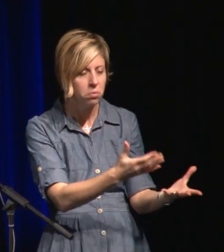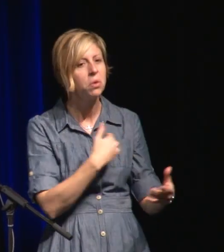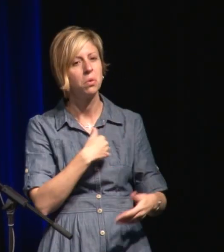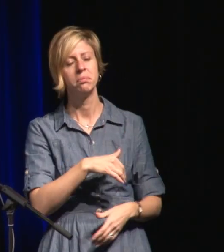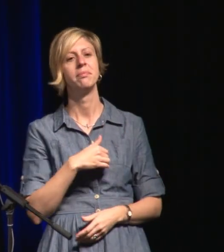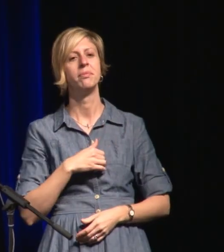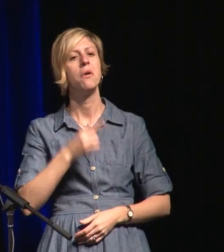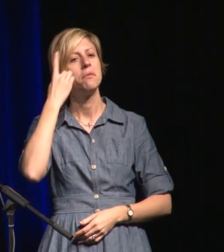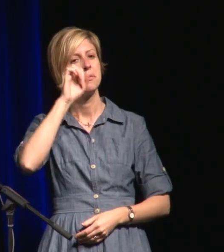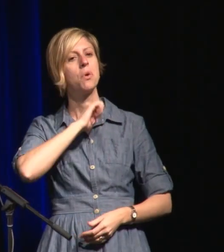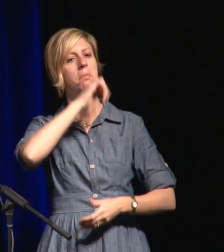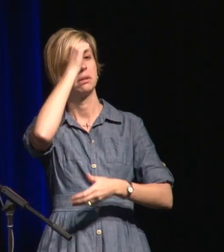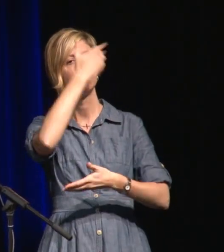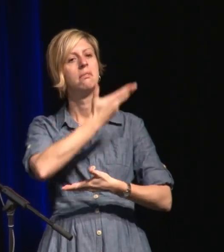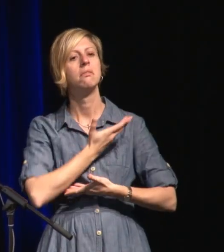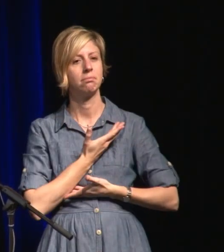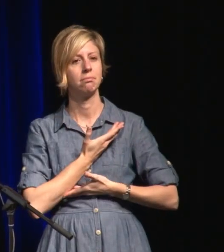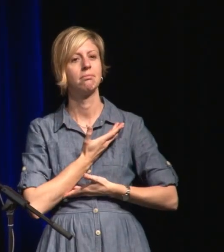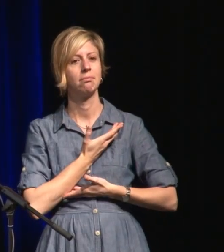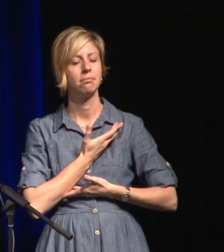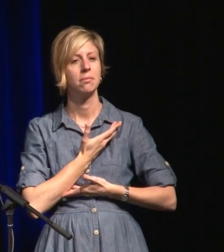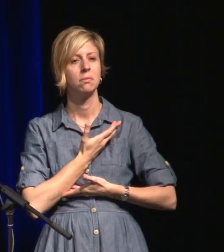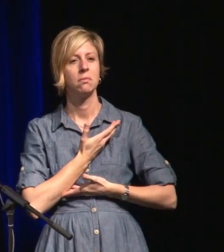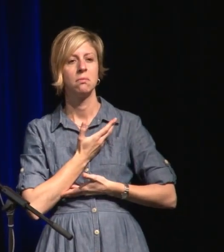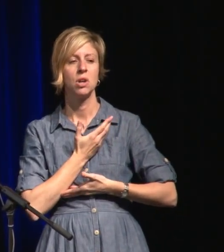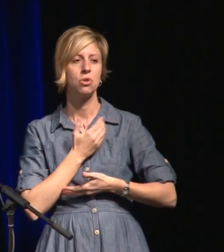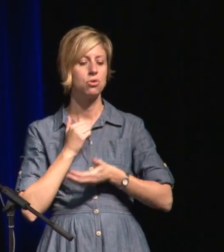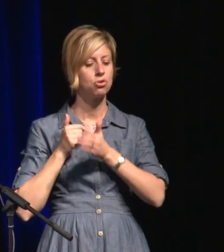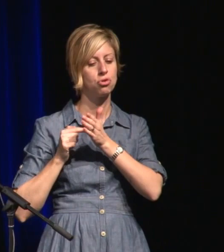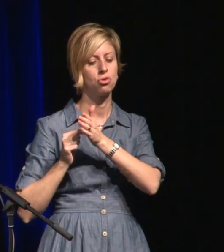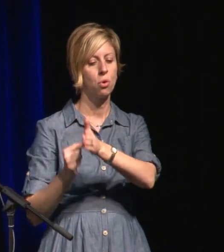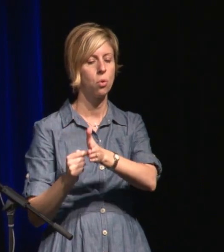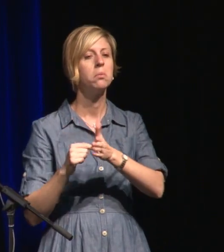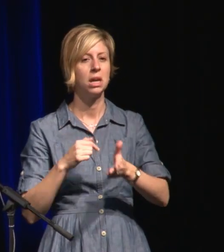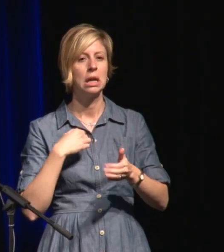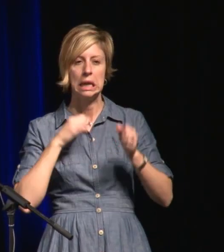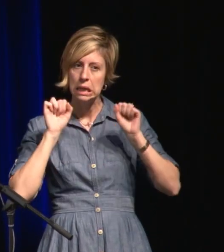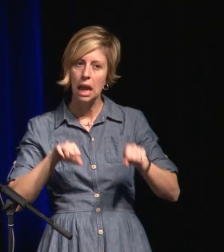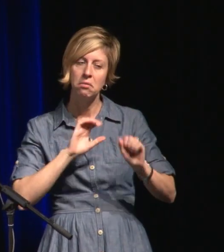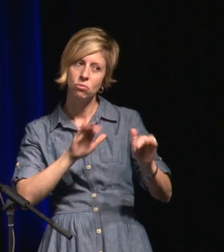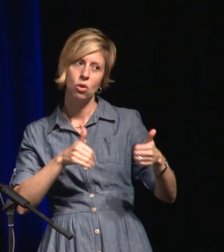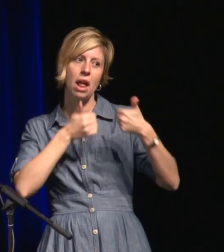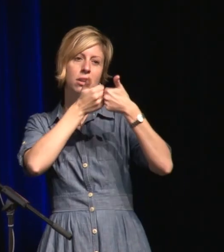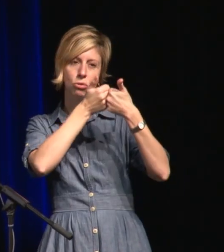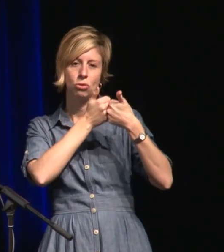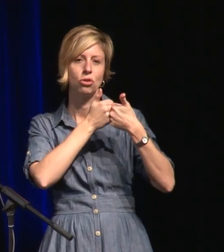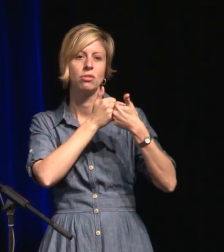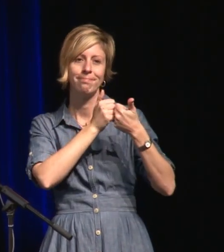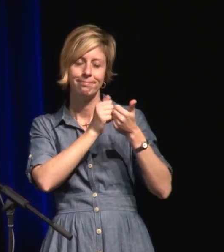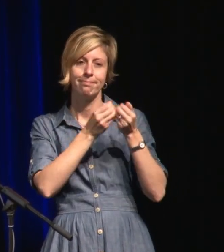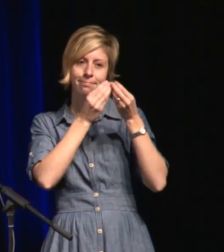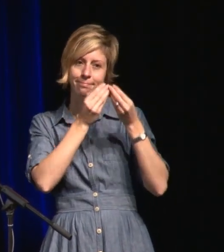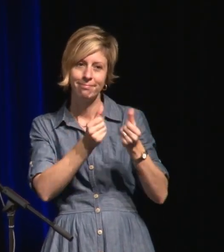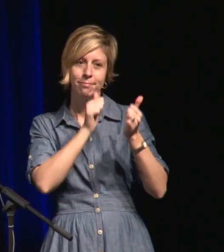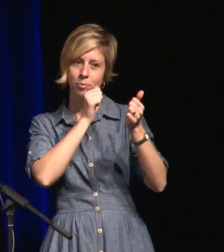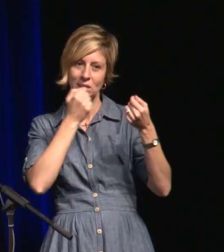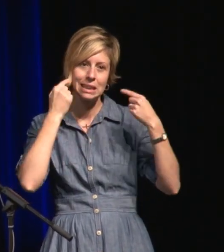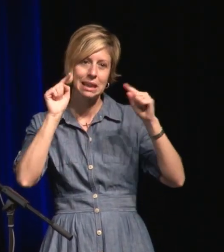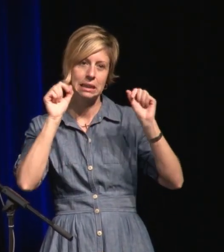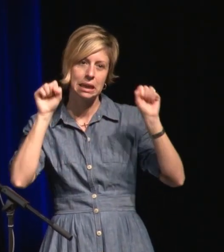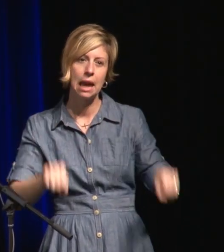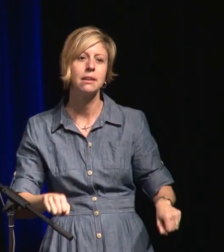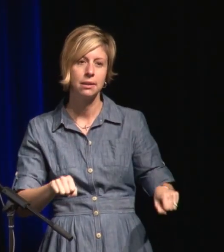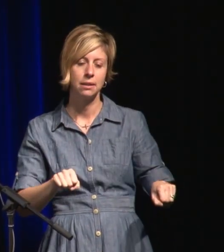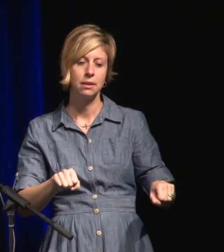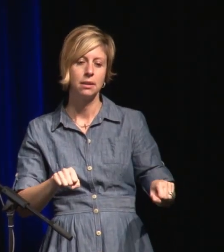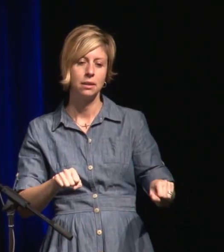to show him that you can overcome obstacles and that you can be whatever you want to be. Your destiny